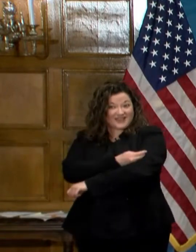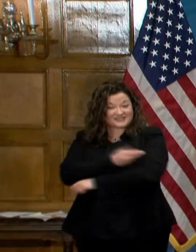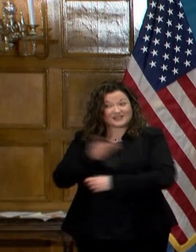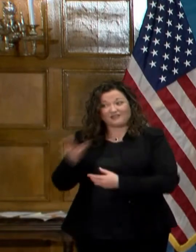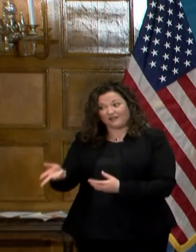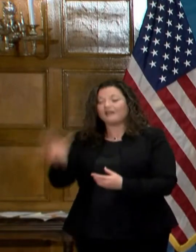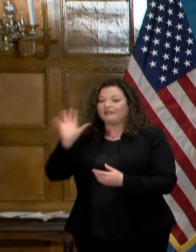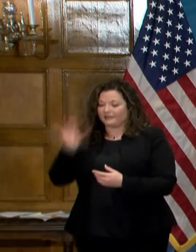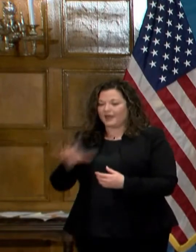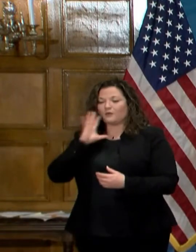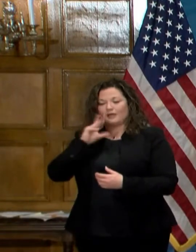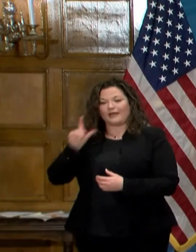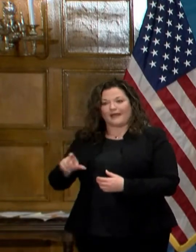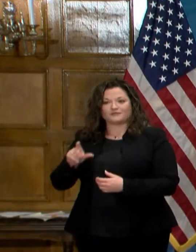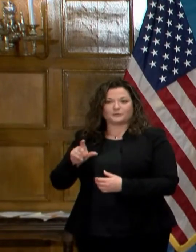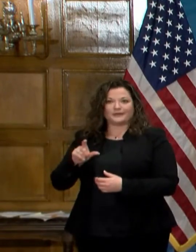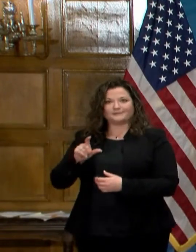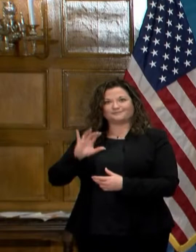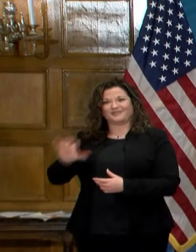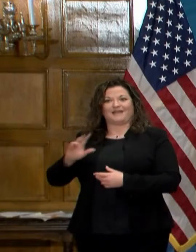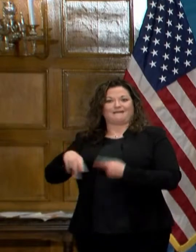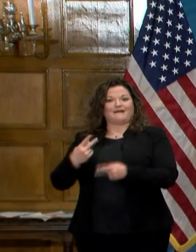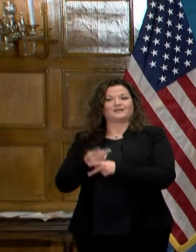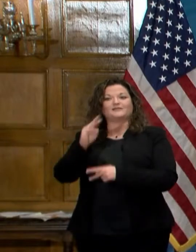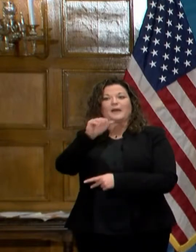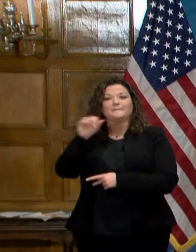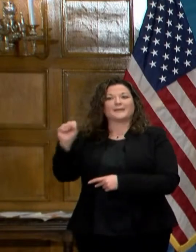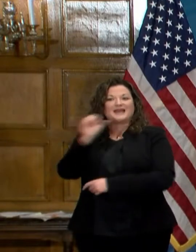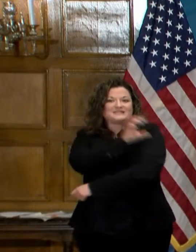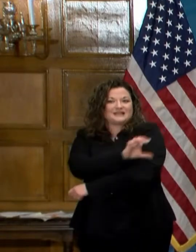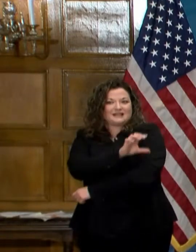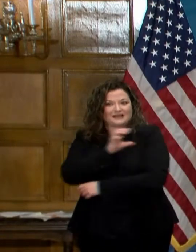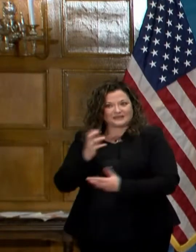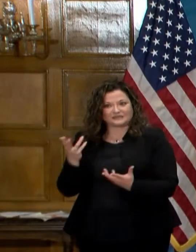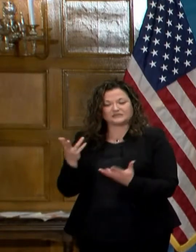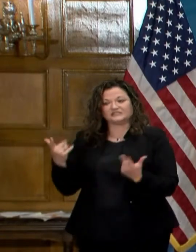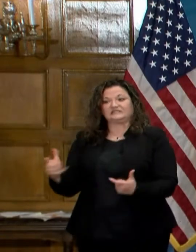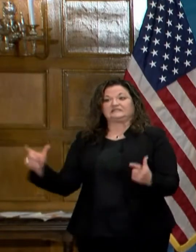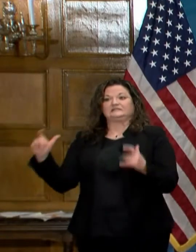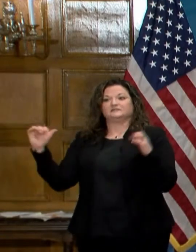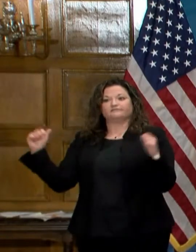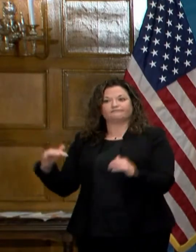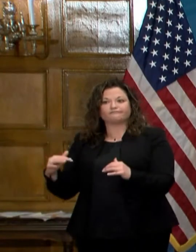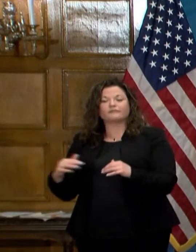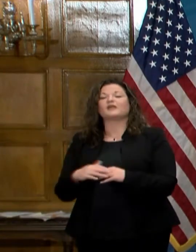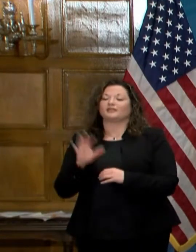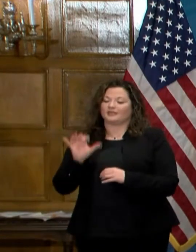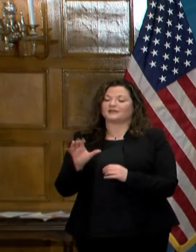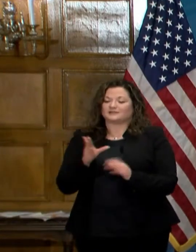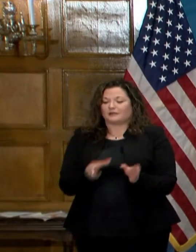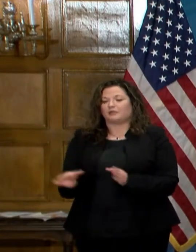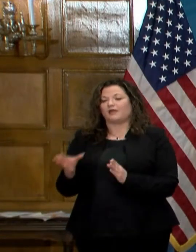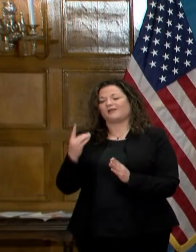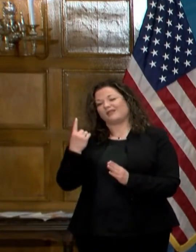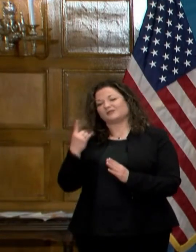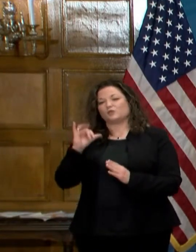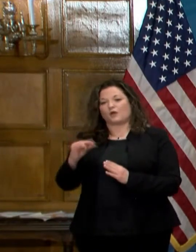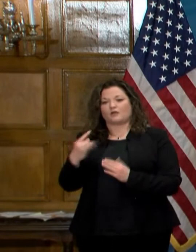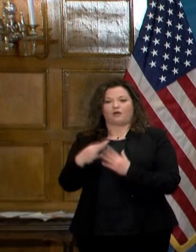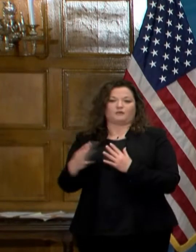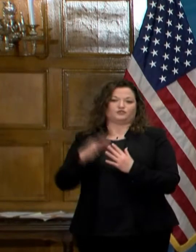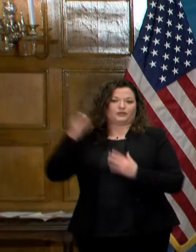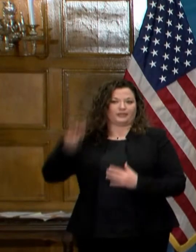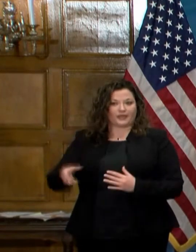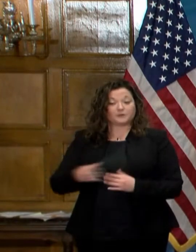that type of a mass clinic. So all of this is part of the plan. And that is one option that's there. But it is